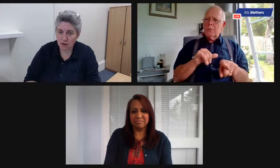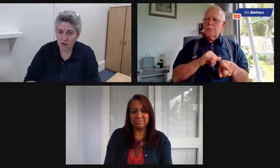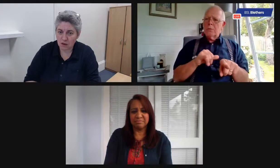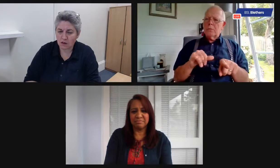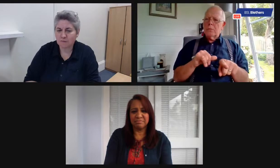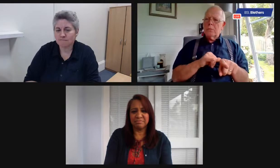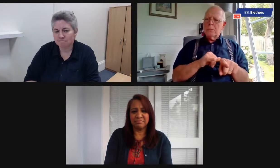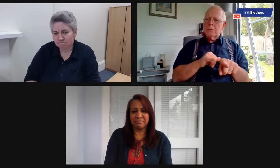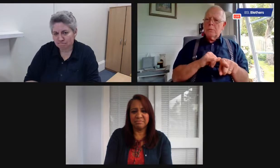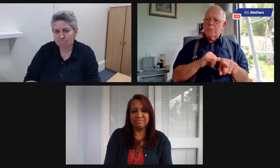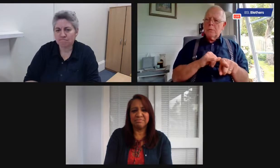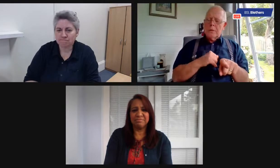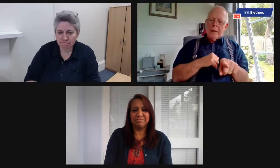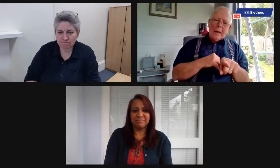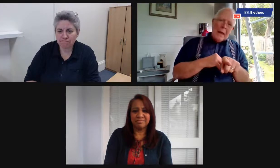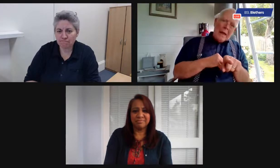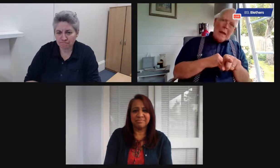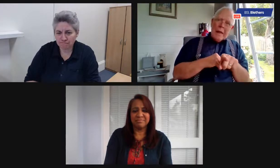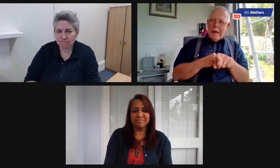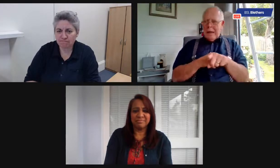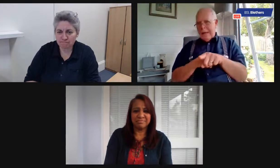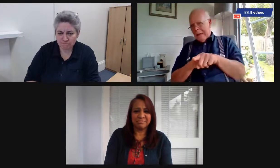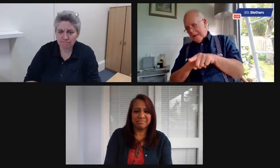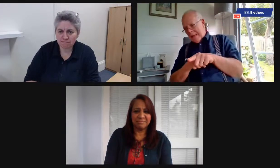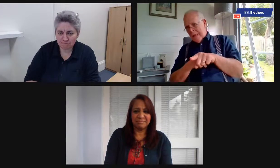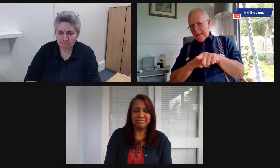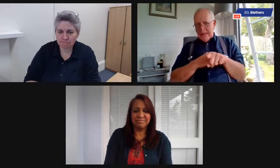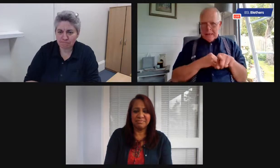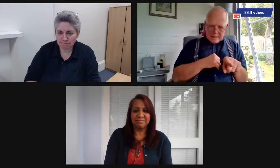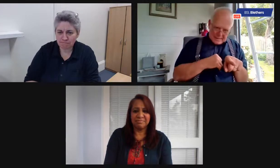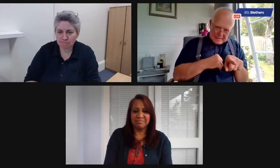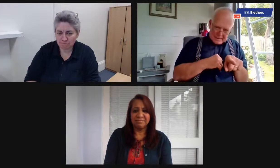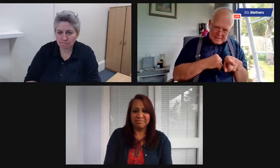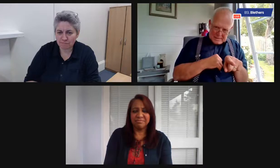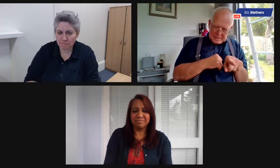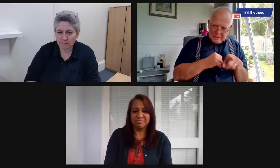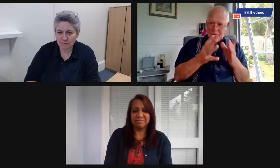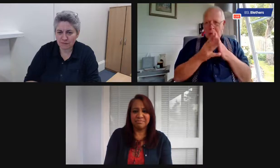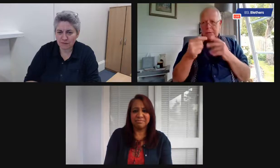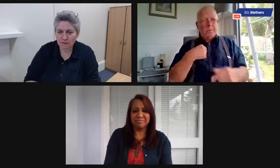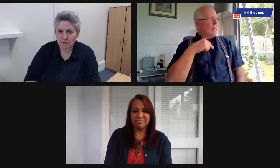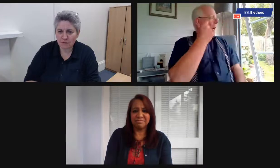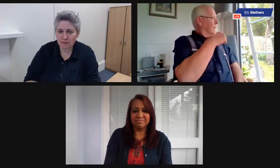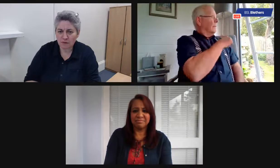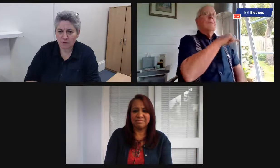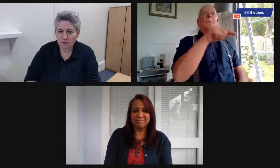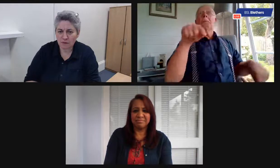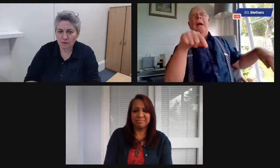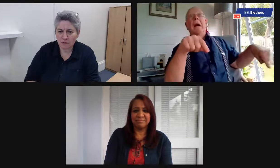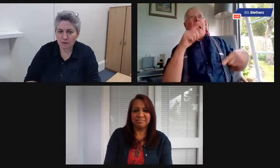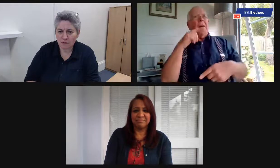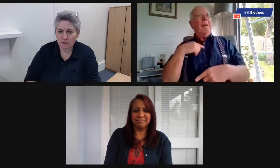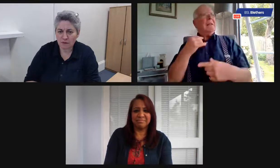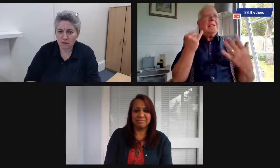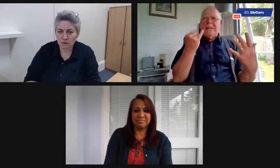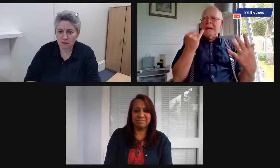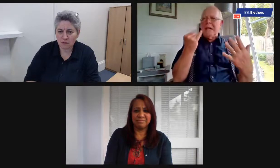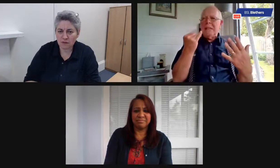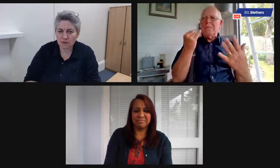part in horticultural competitions, and often they're posting things that are, well, it's debatable whether they